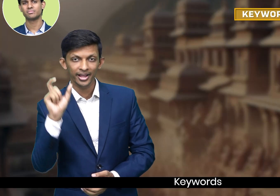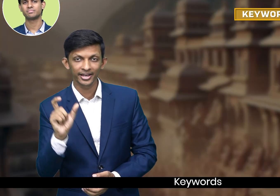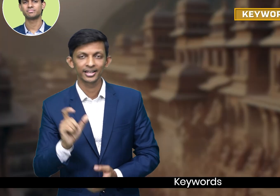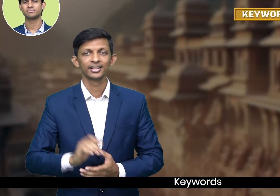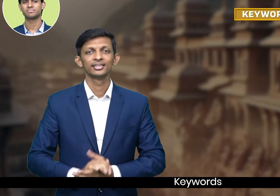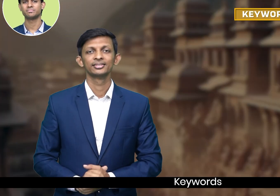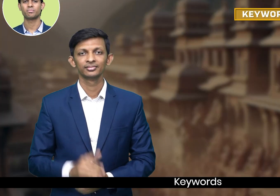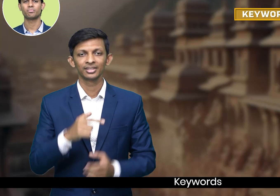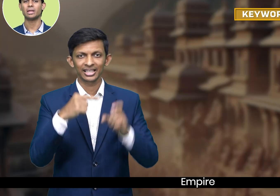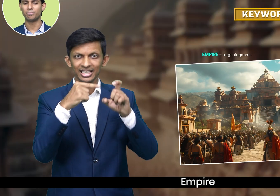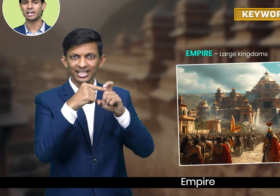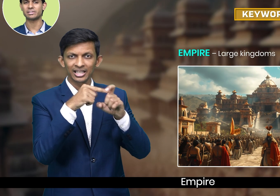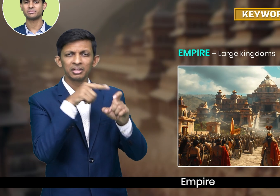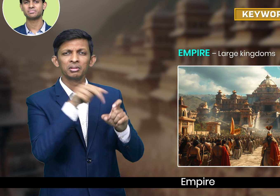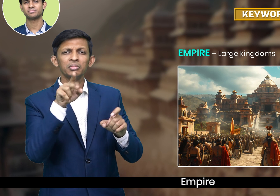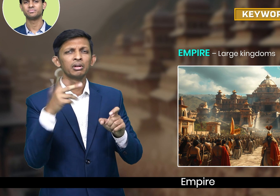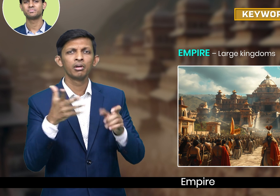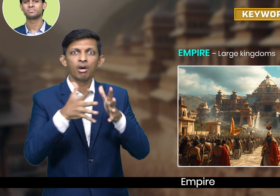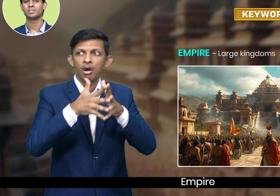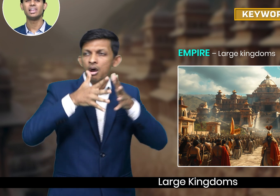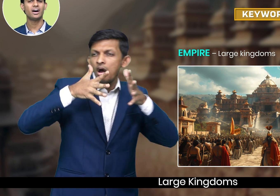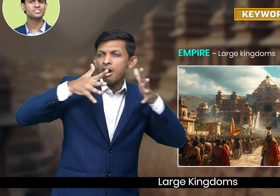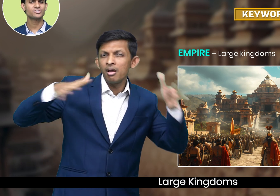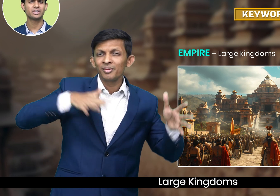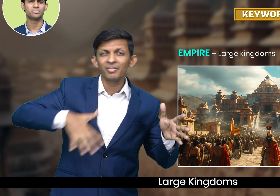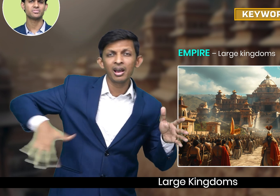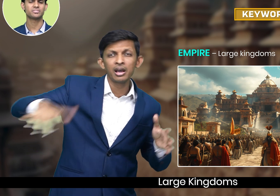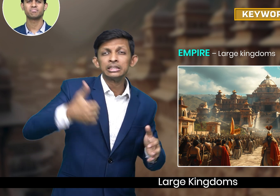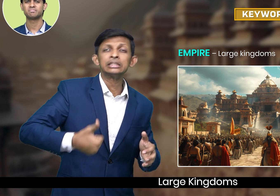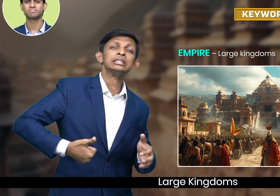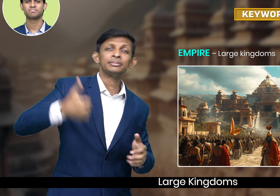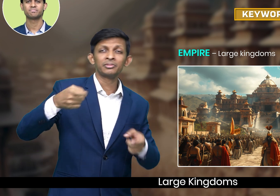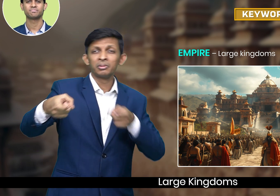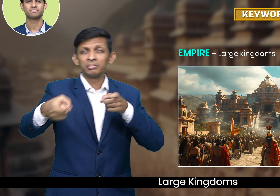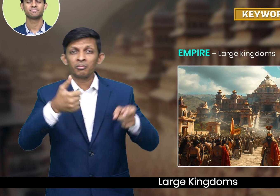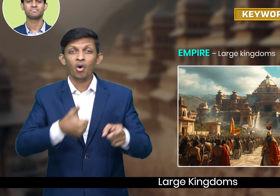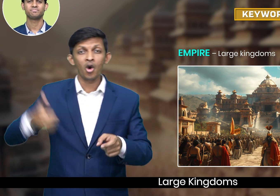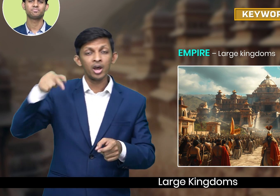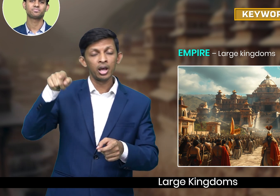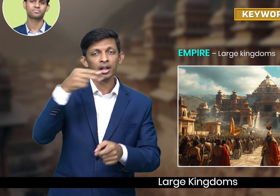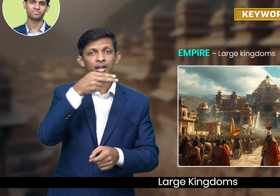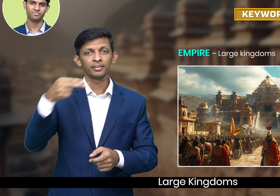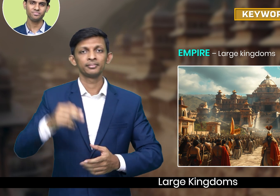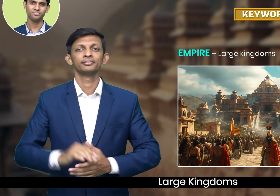Keywords: empire, large kingdoms,